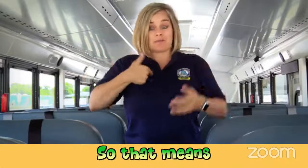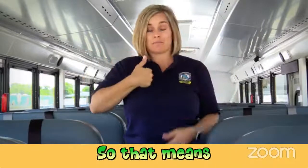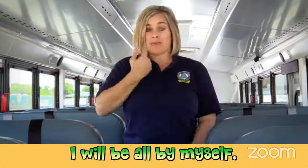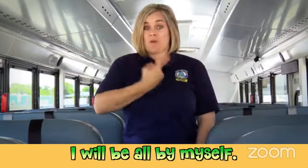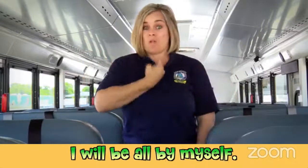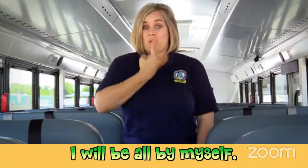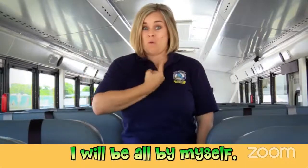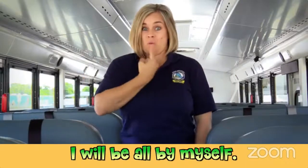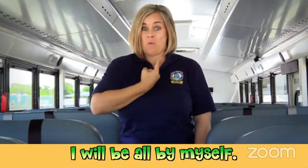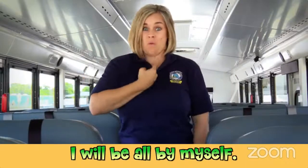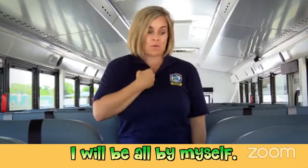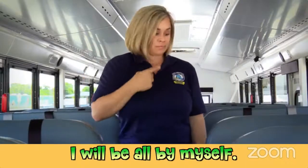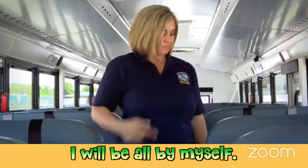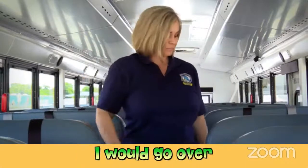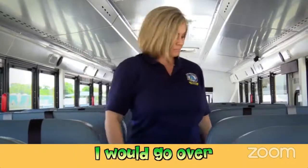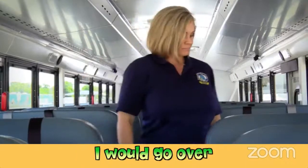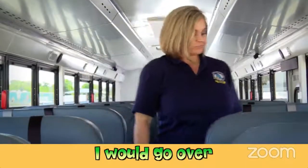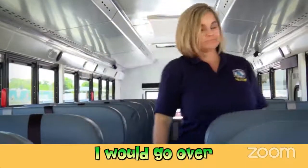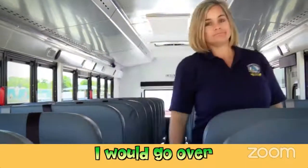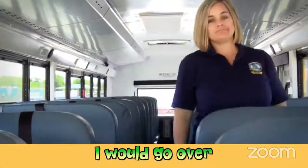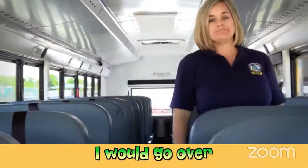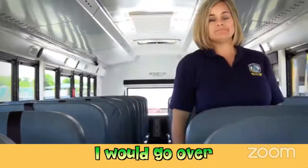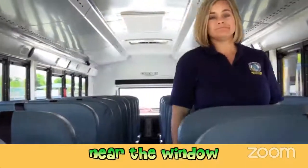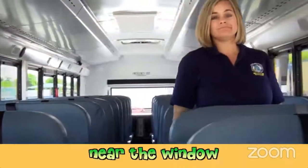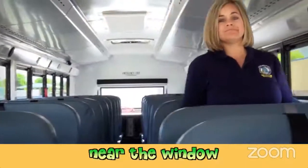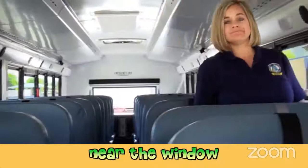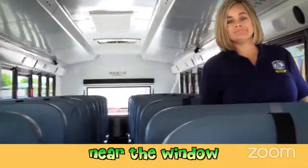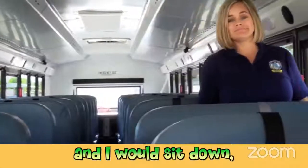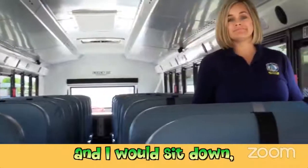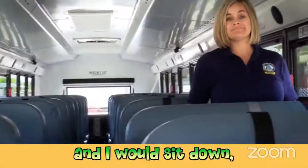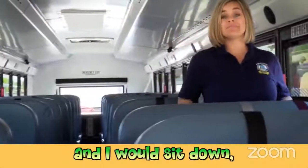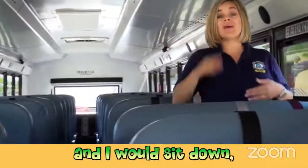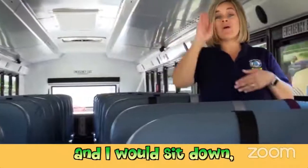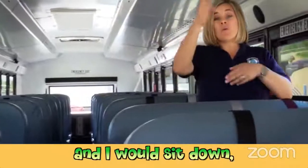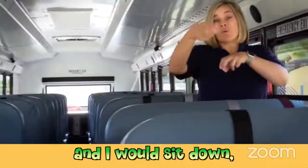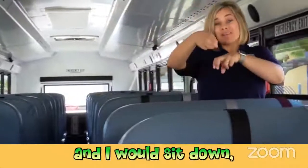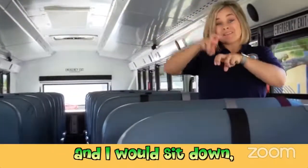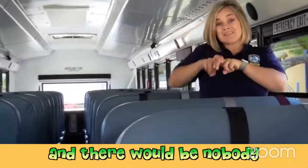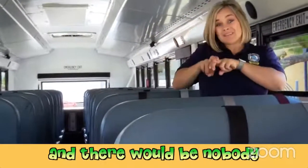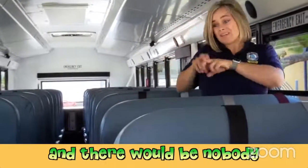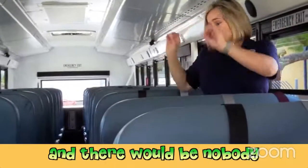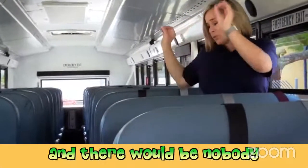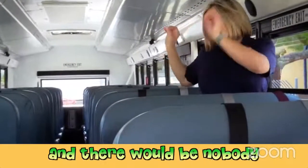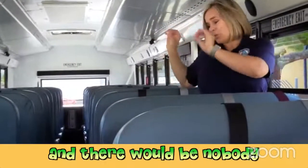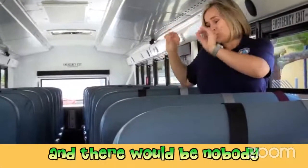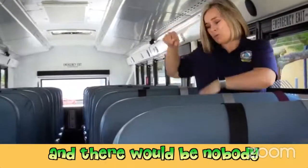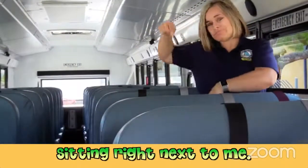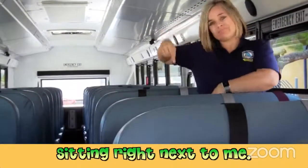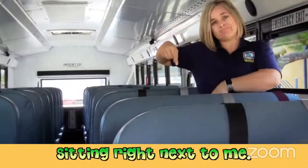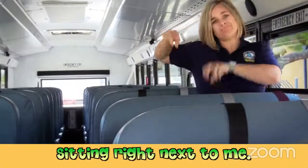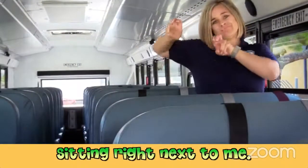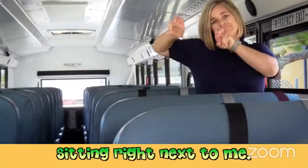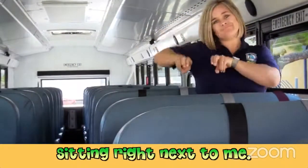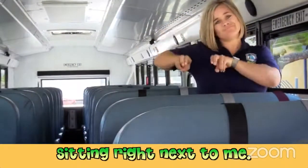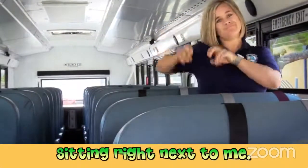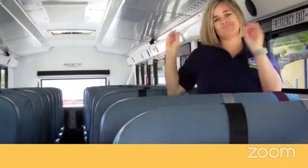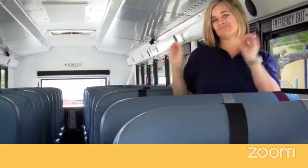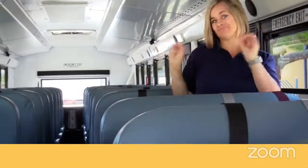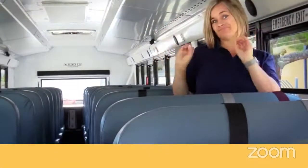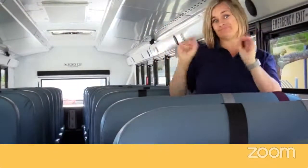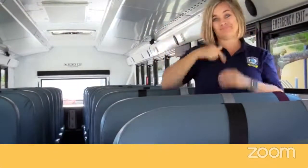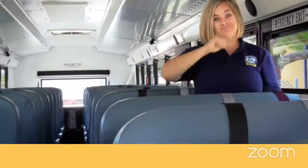So that means I would be all by myself. I would go over near the window and I would sit down, and there would be nobody sitting right next to